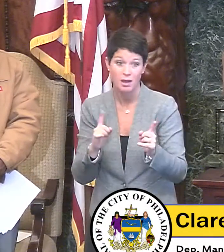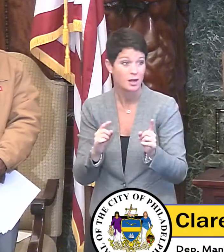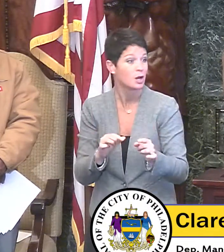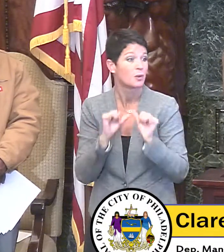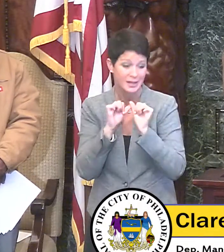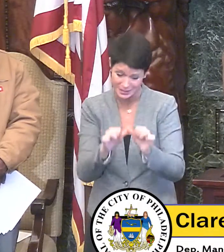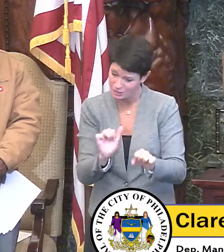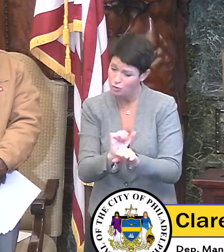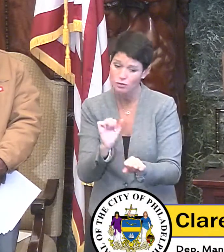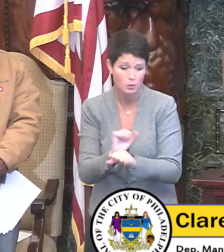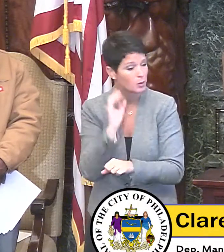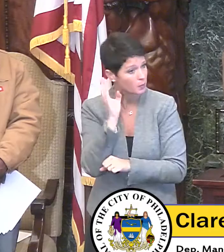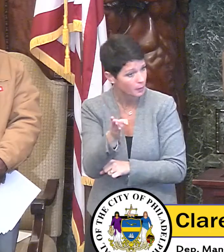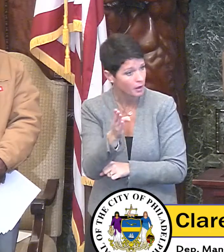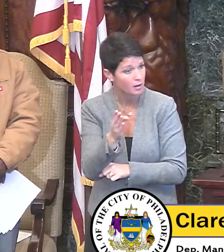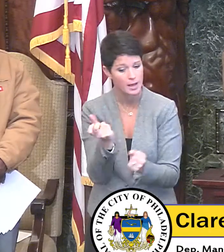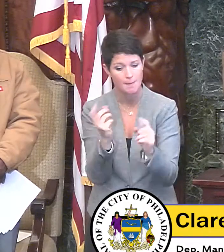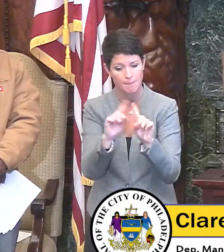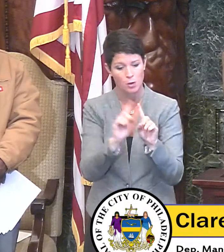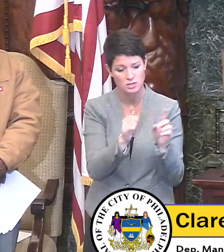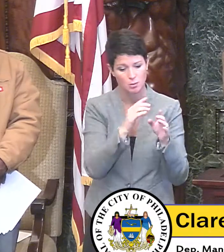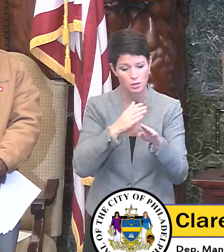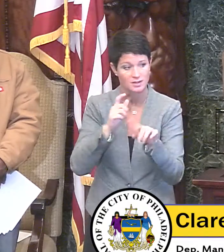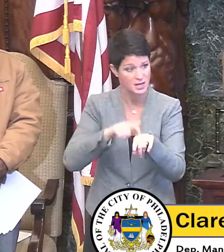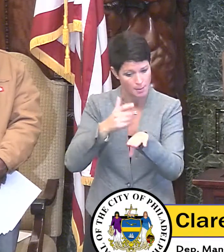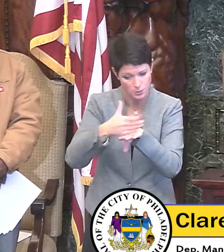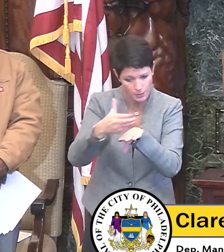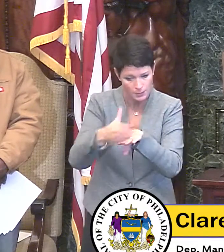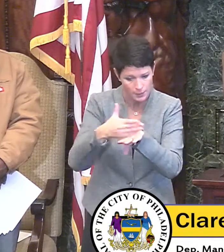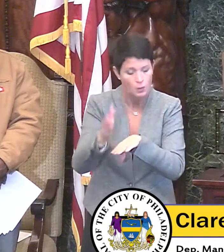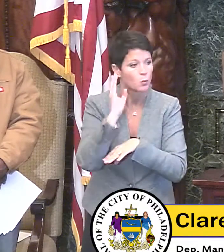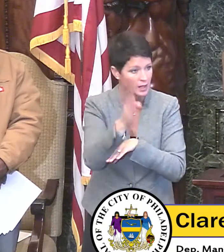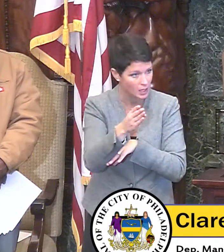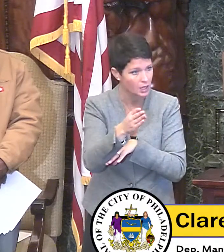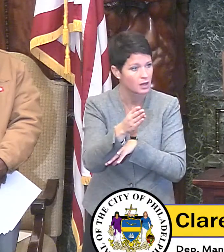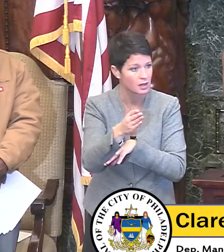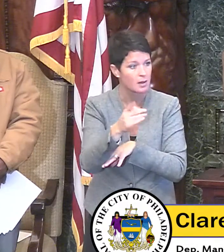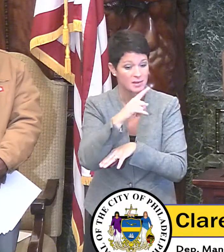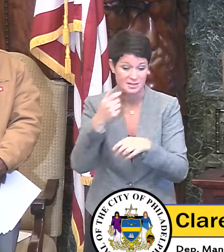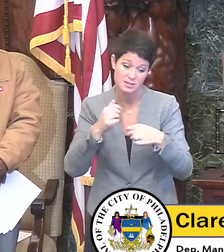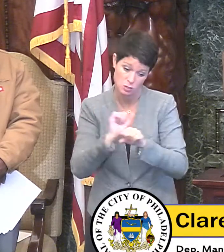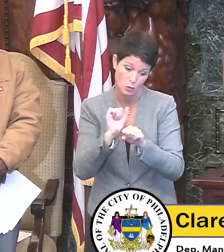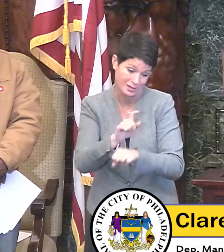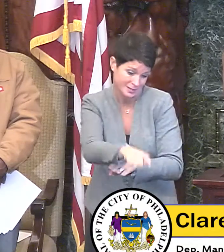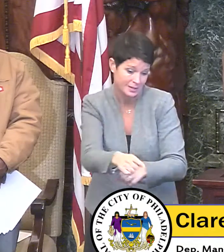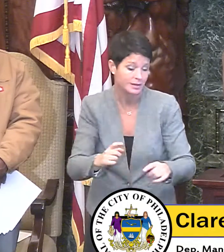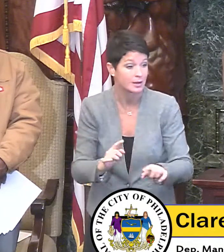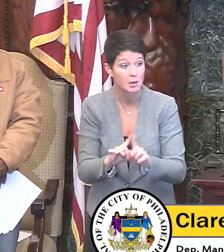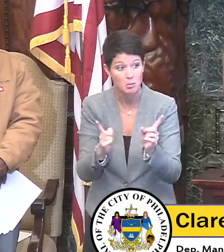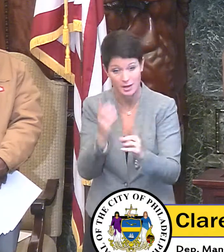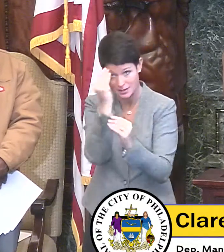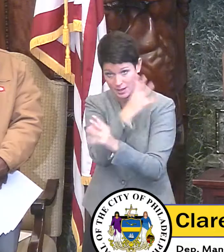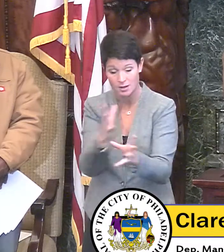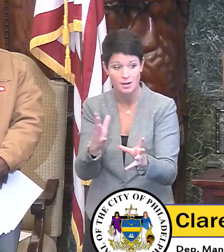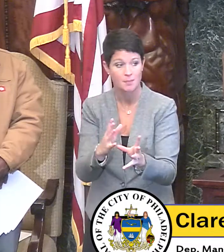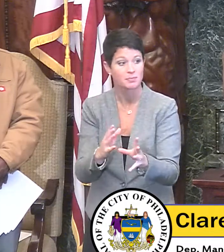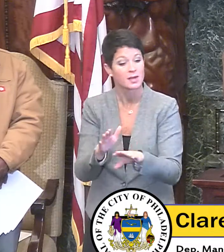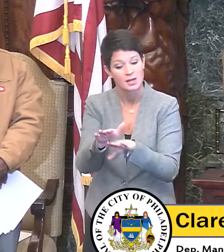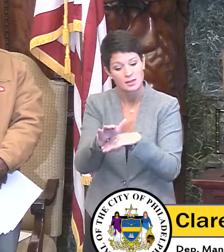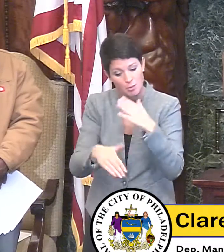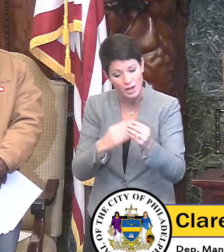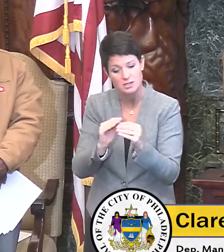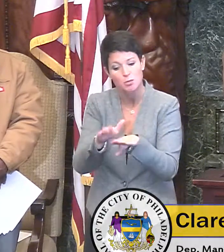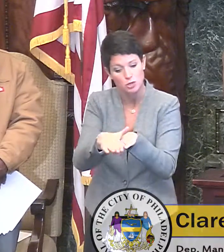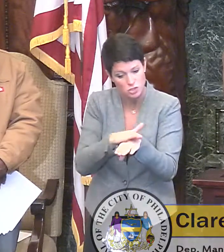to work where needed and to do multiple passes, because that's going to be the effort that is required. But as I mentioned, the process is much slower for